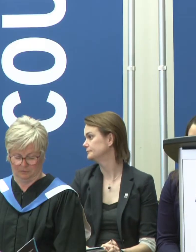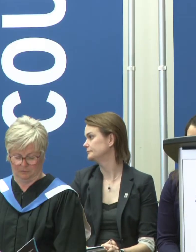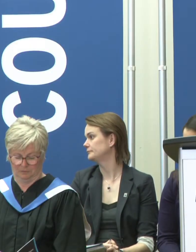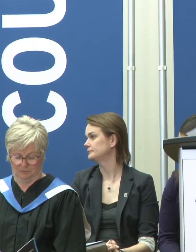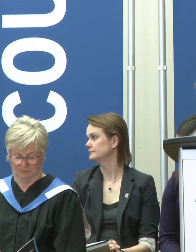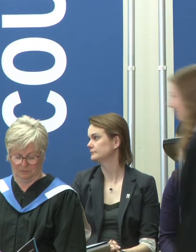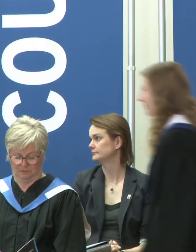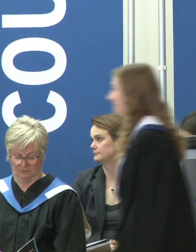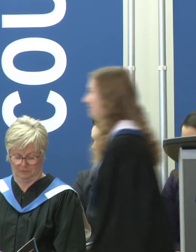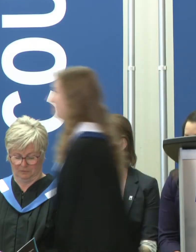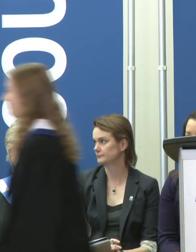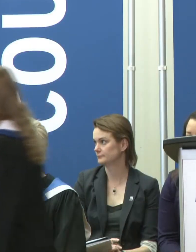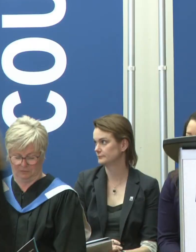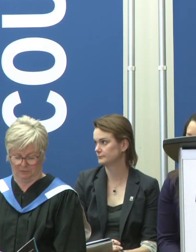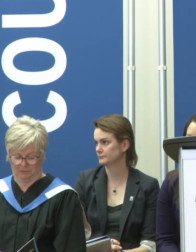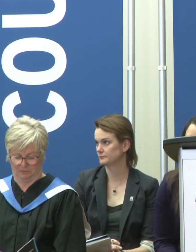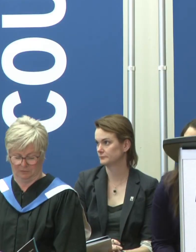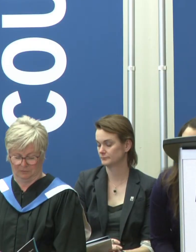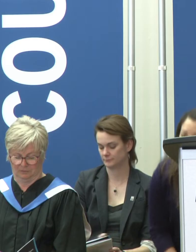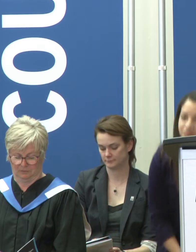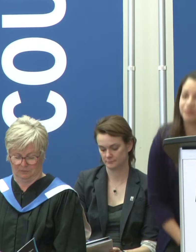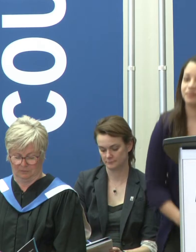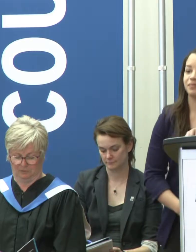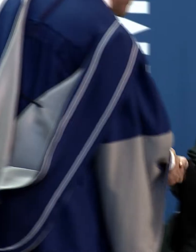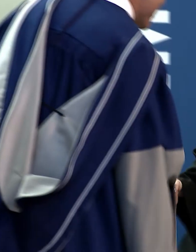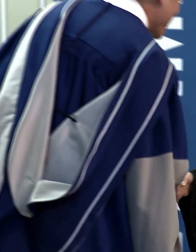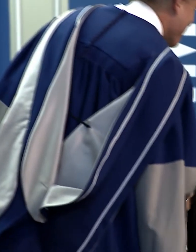Shannon Simons.